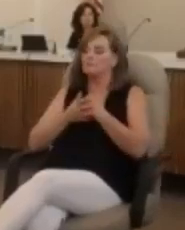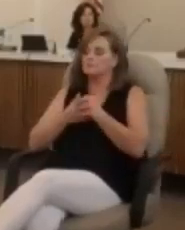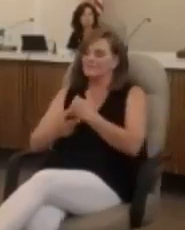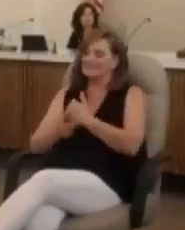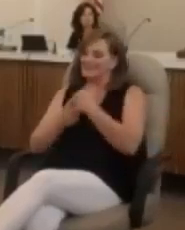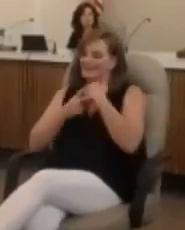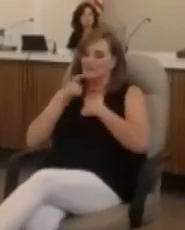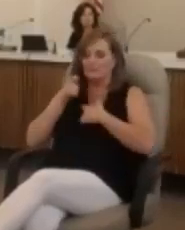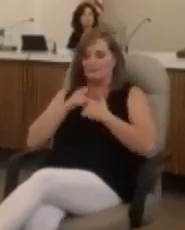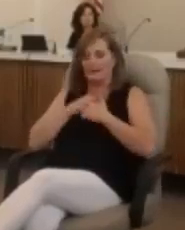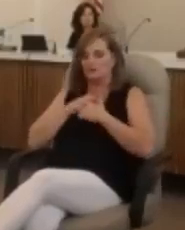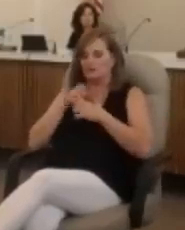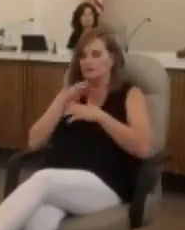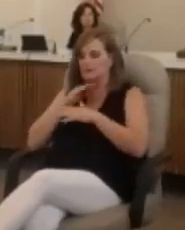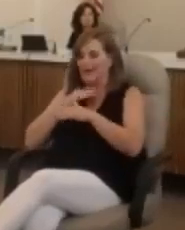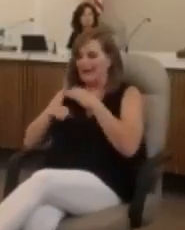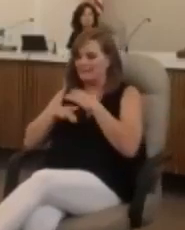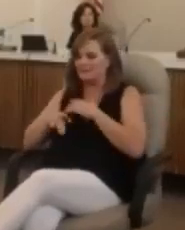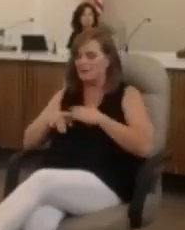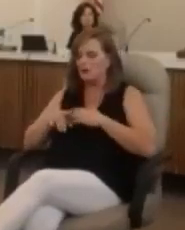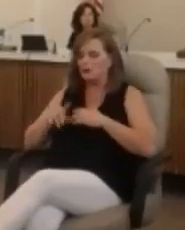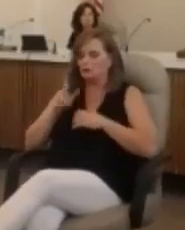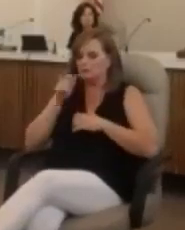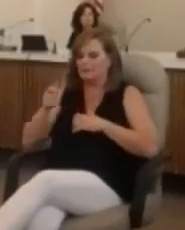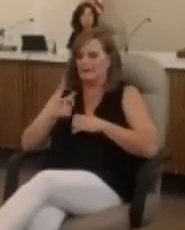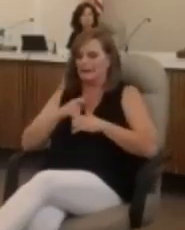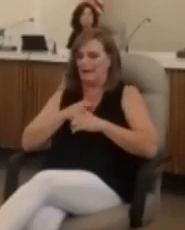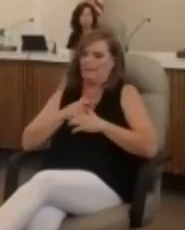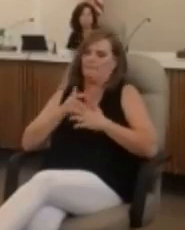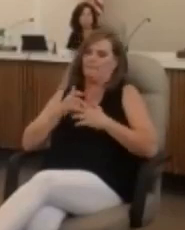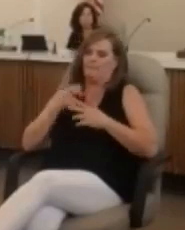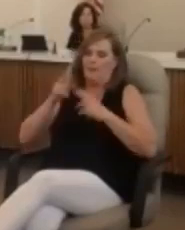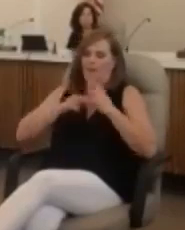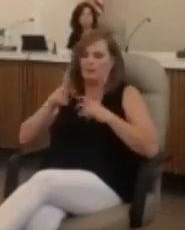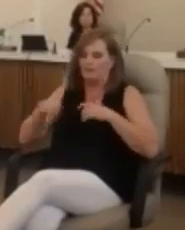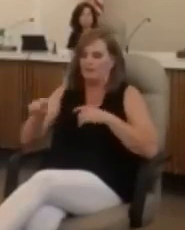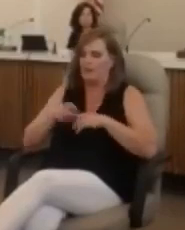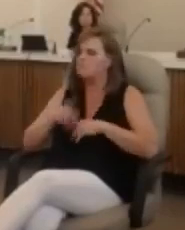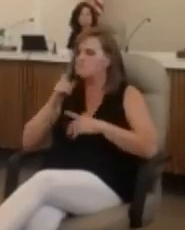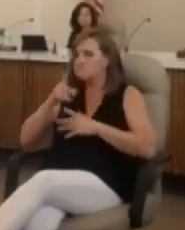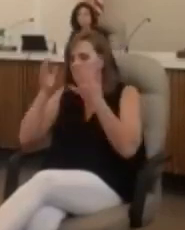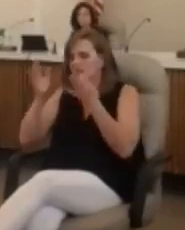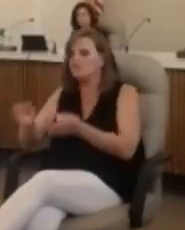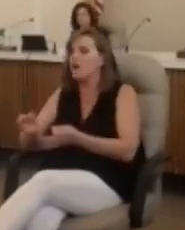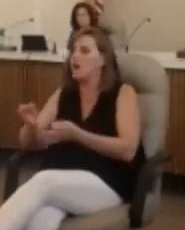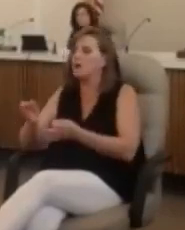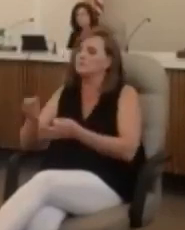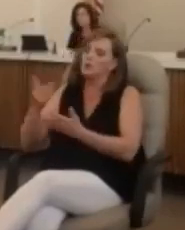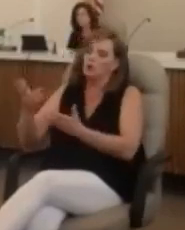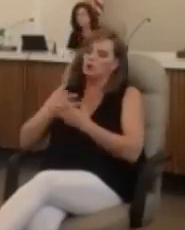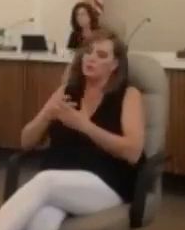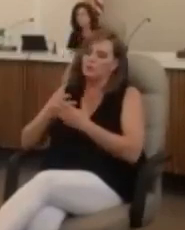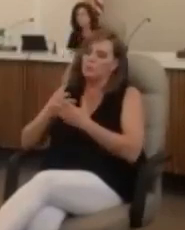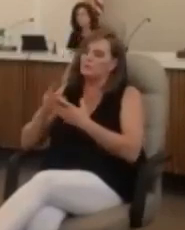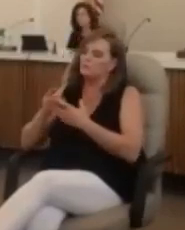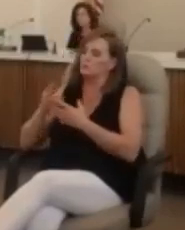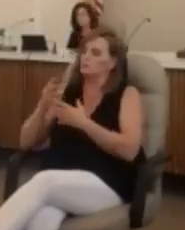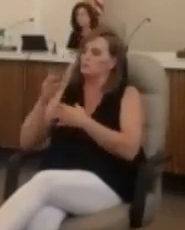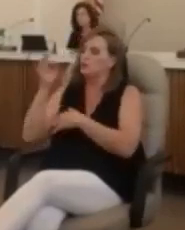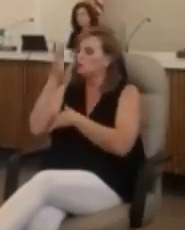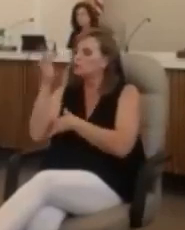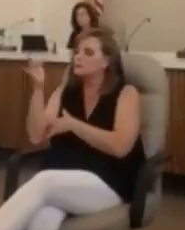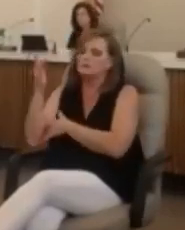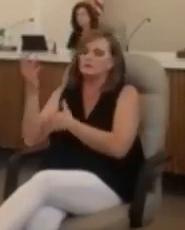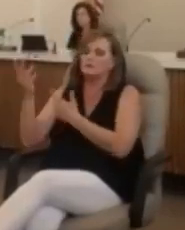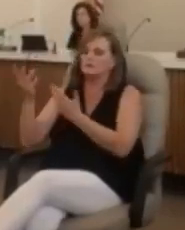be physical structures there, but they could decide what trees to plant there, if any. They could decide that it's all mowed